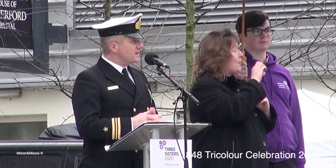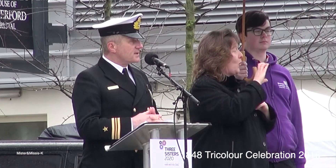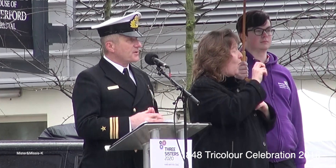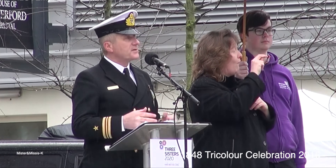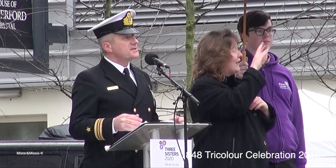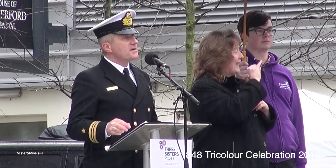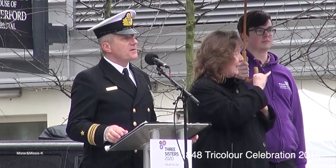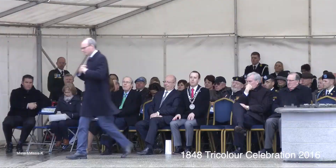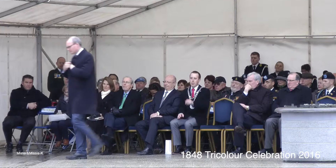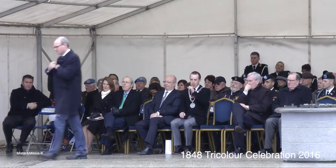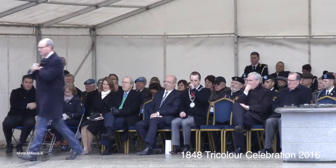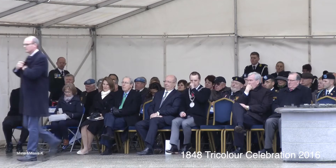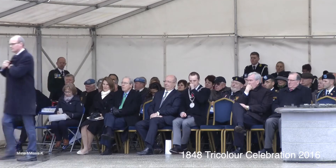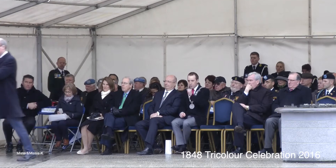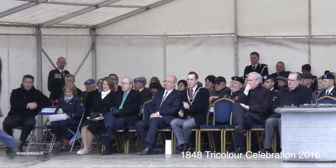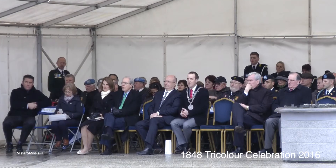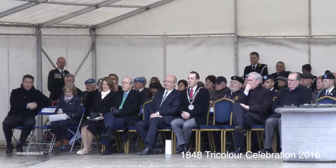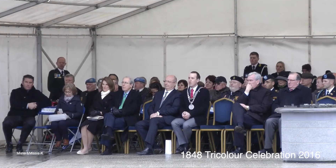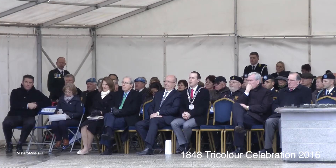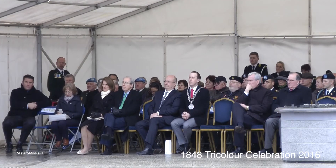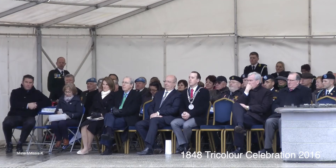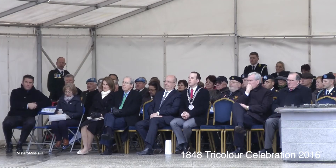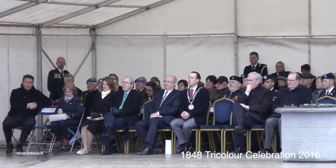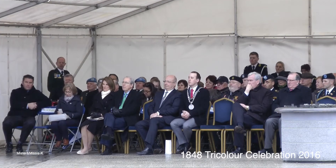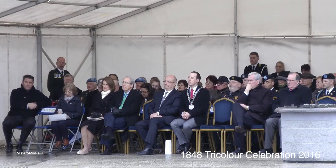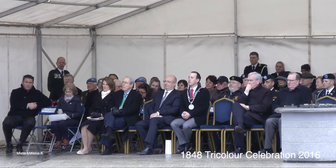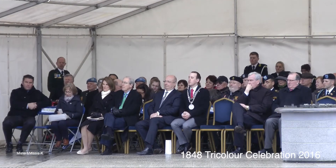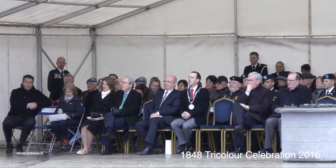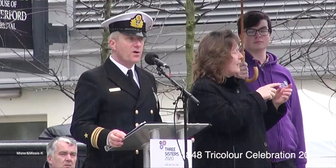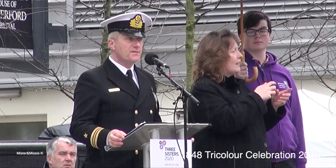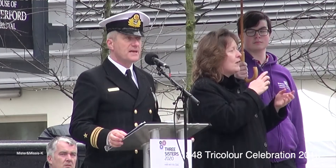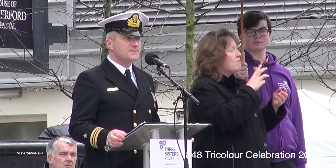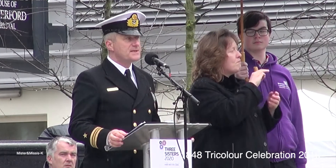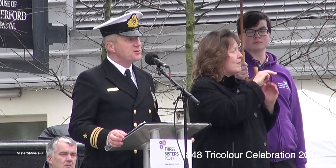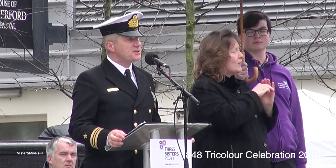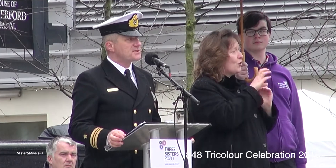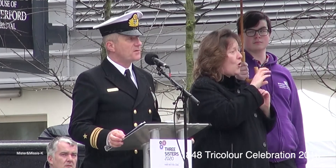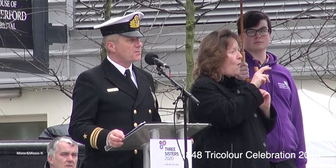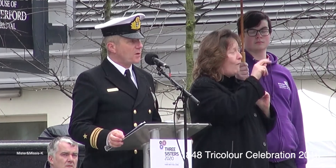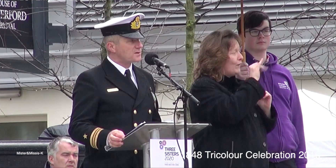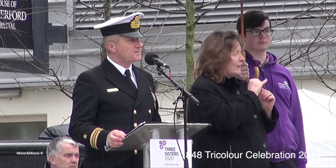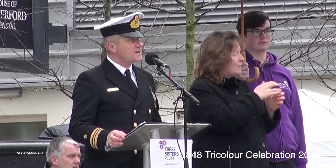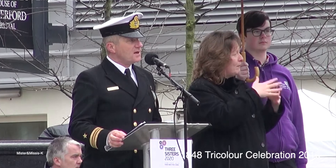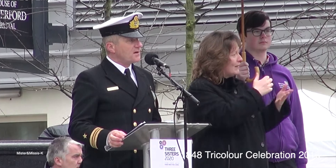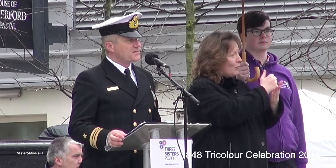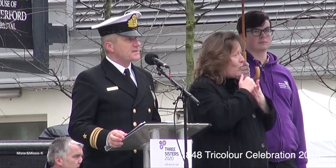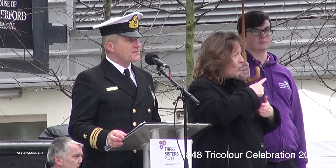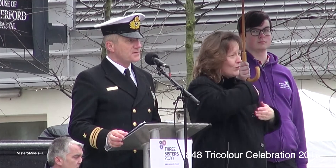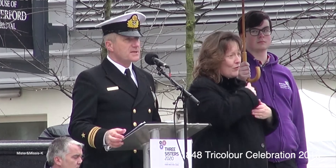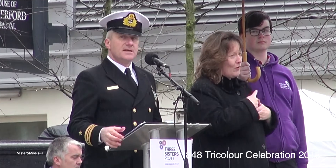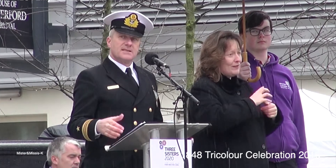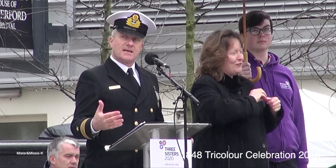Coveney to be able to say a few words, and I think I have to endorse the Mayor's comments there to say that Minister Coveney has been hugely supportive of